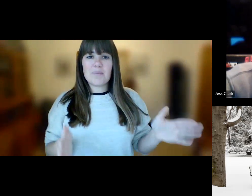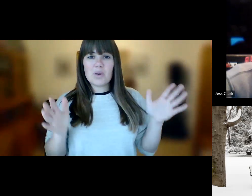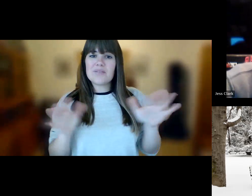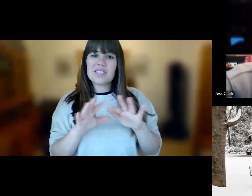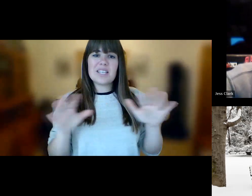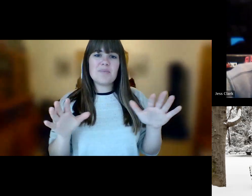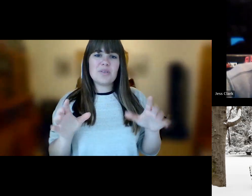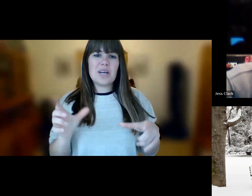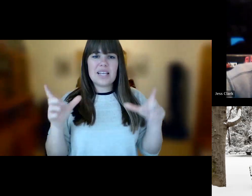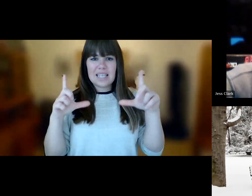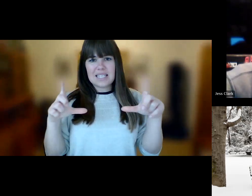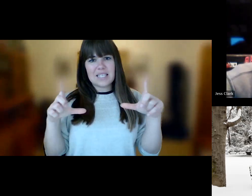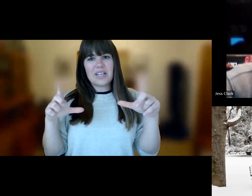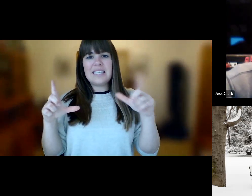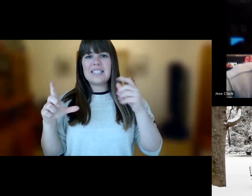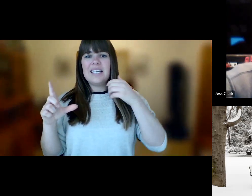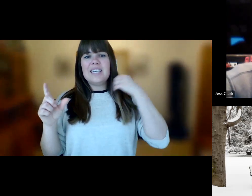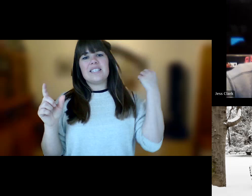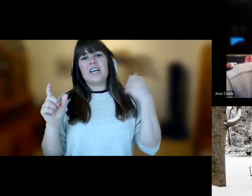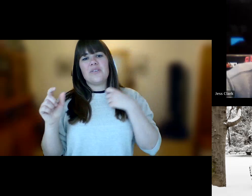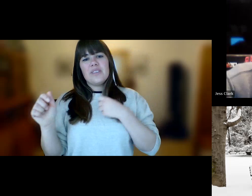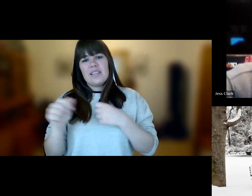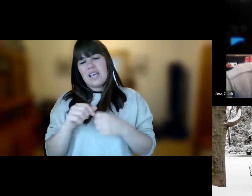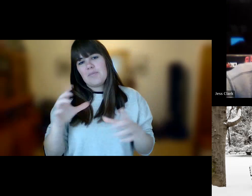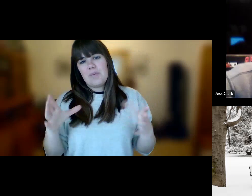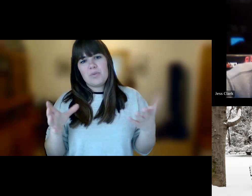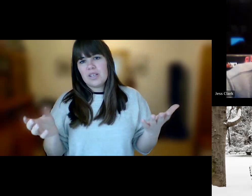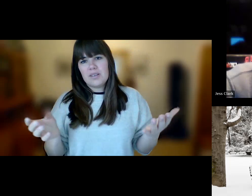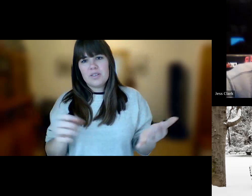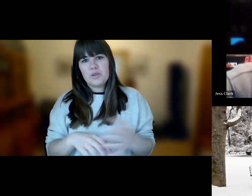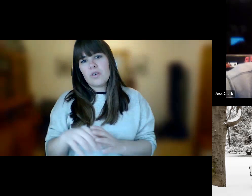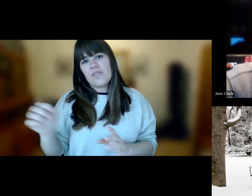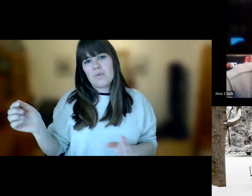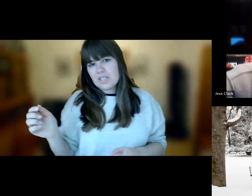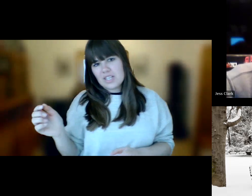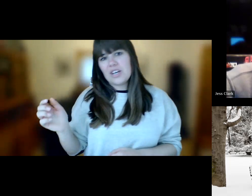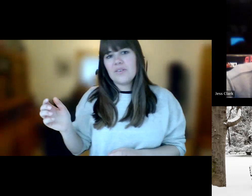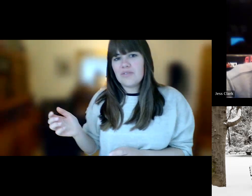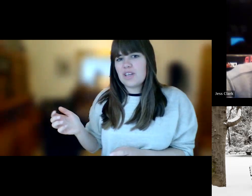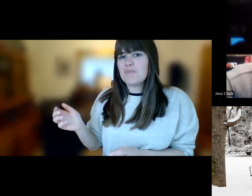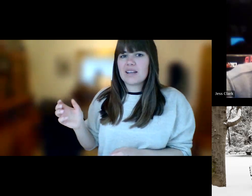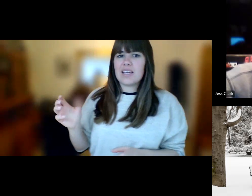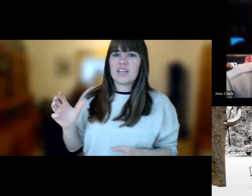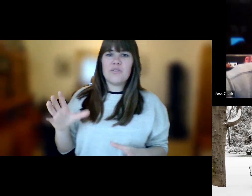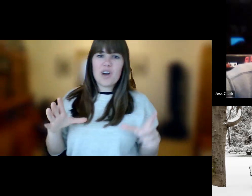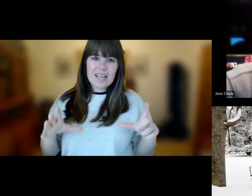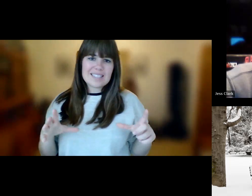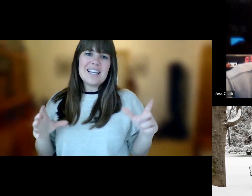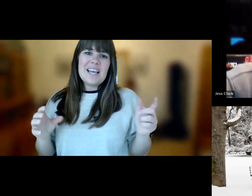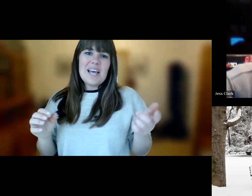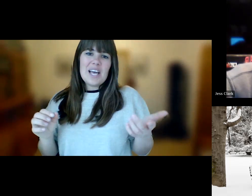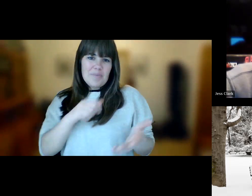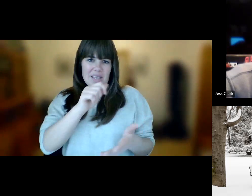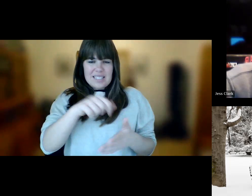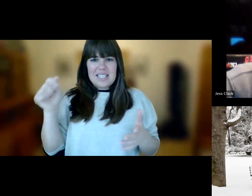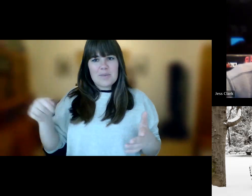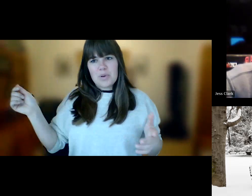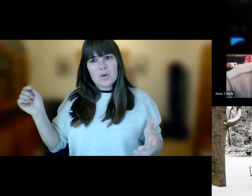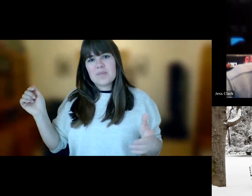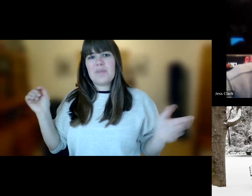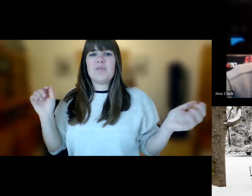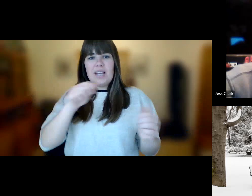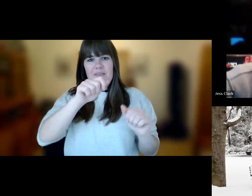kind of feedback box, for example, and that's easy read. So people can draw if they want to for feedback, they can write. There's